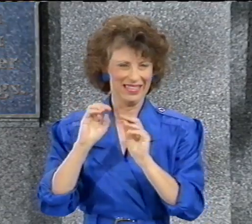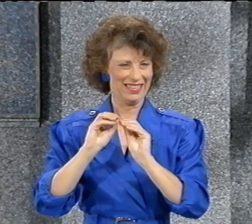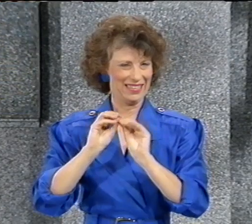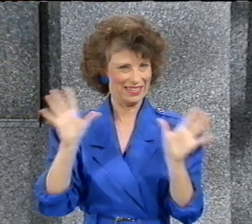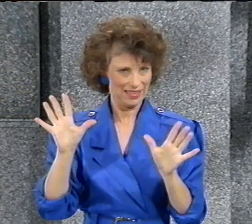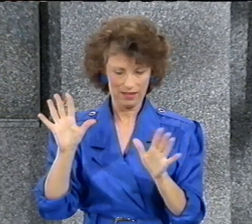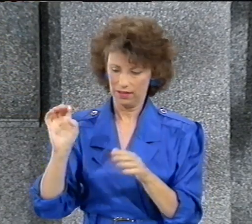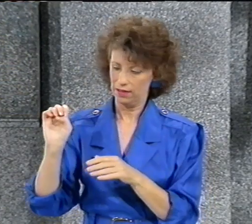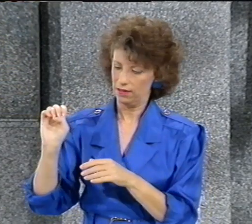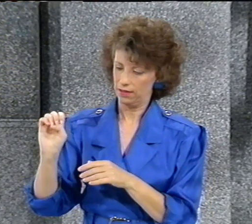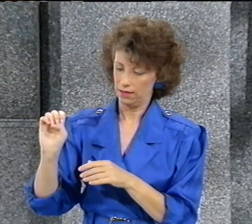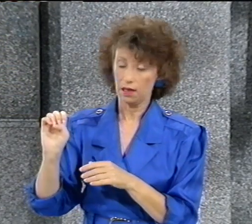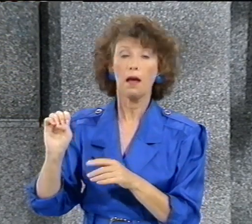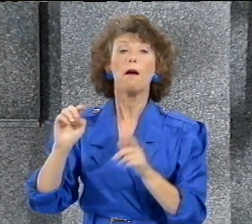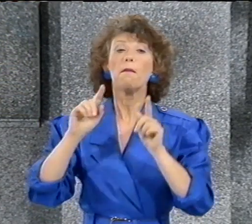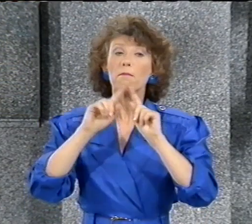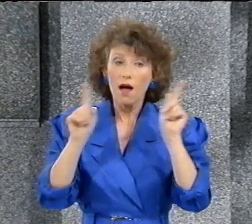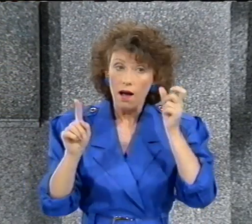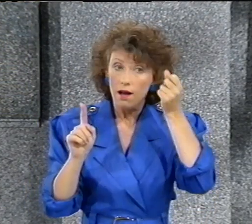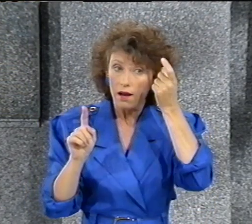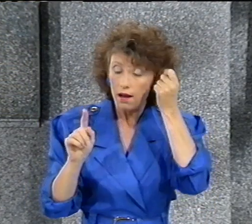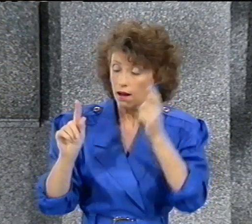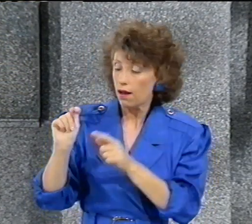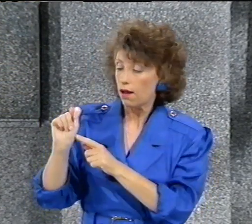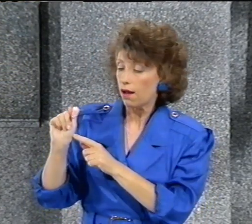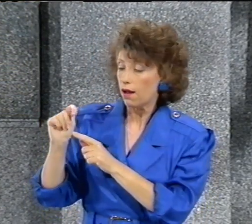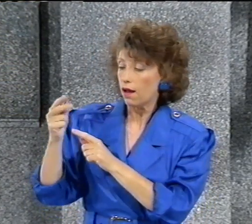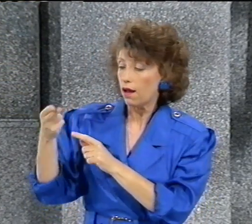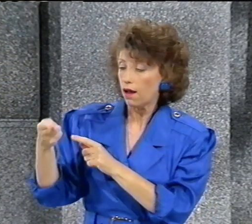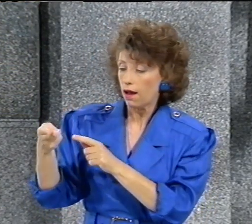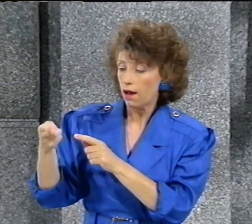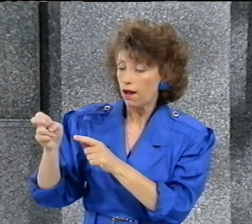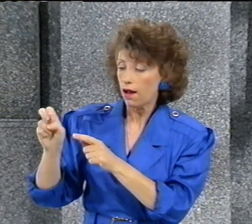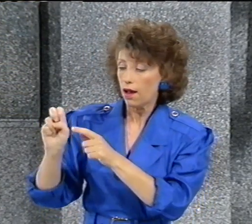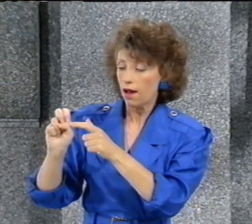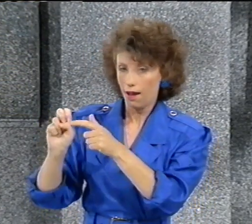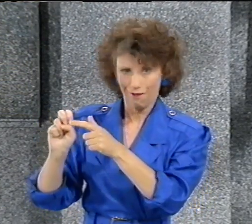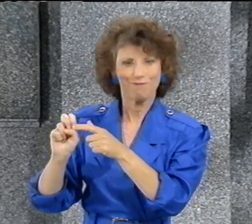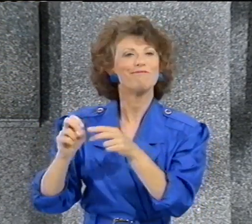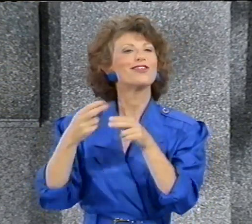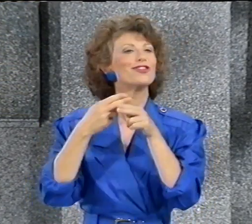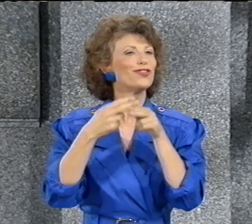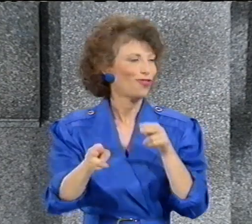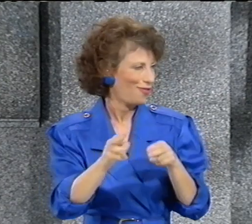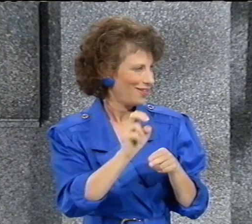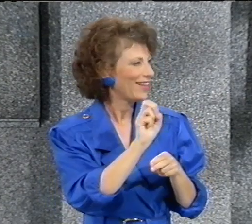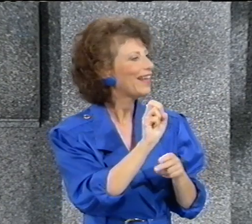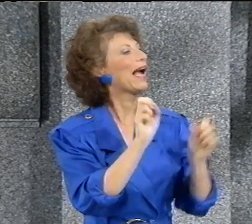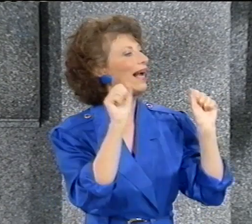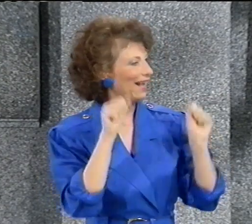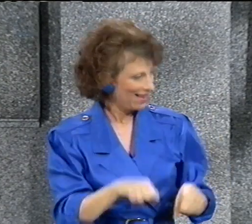I think it's much clearer. However, the shortcut E is acceptable after certain letters.